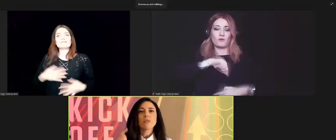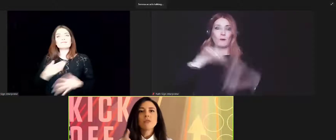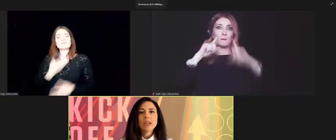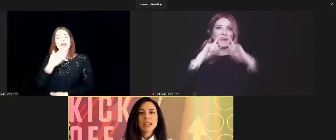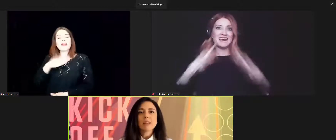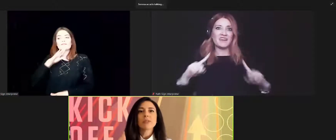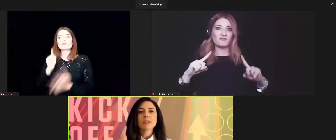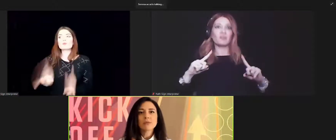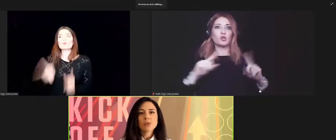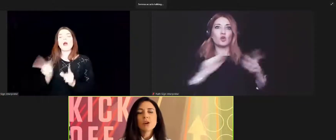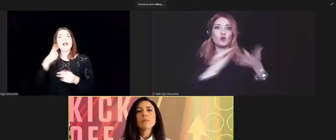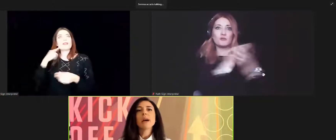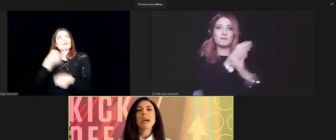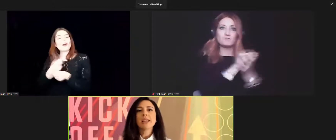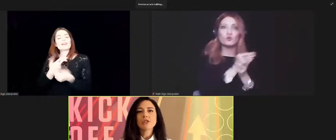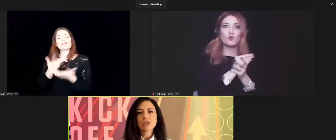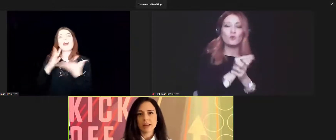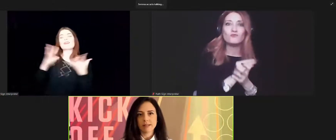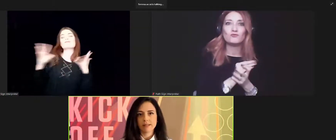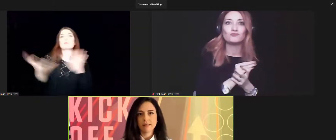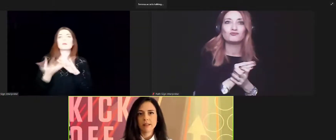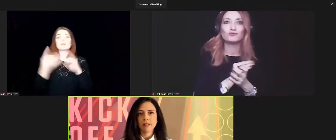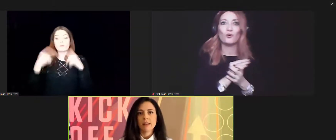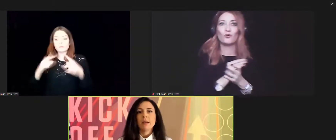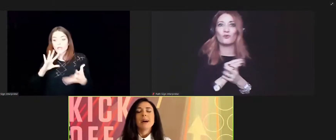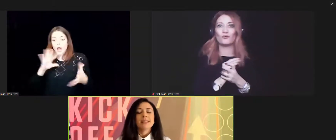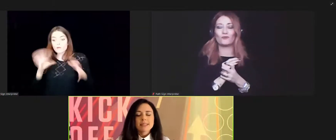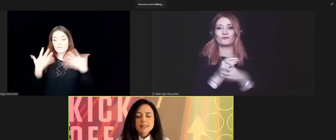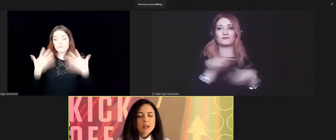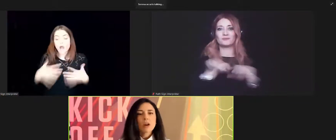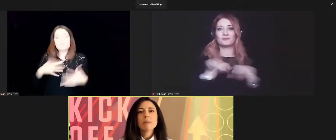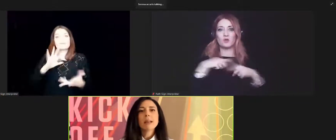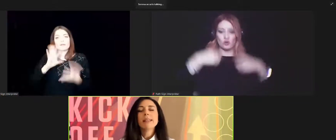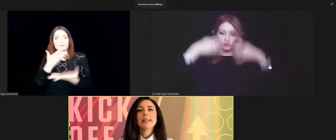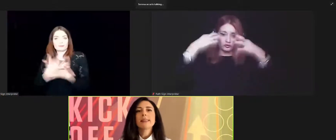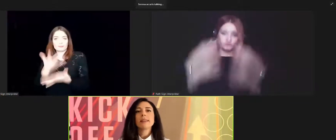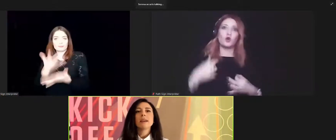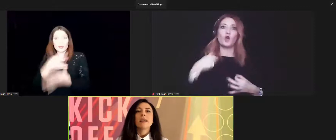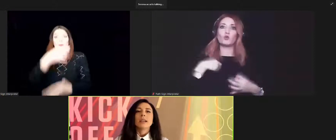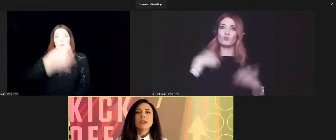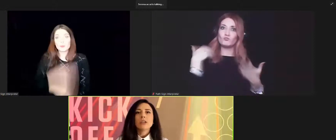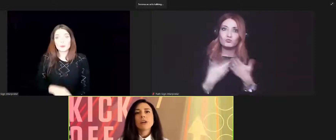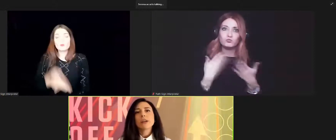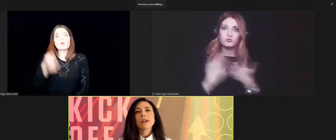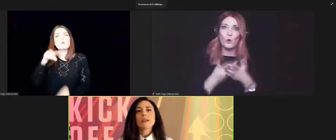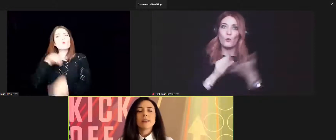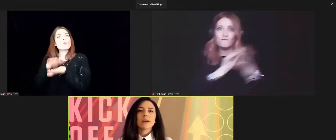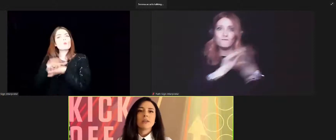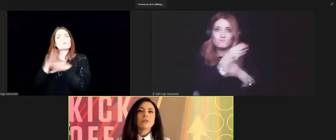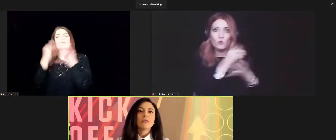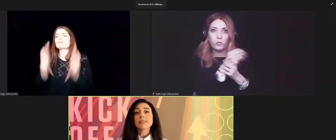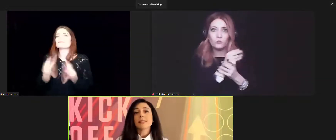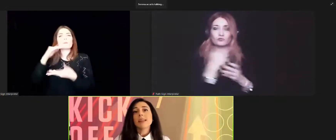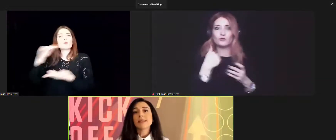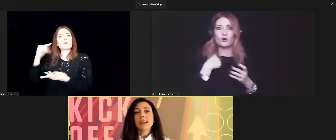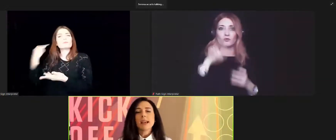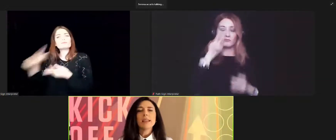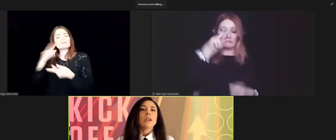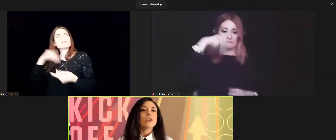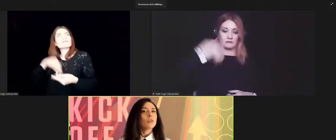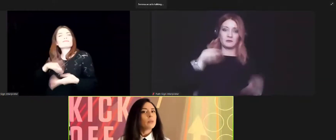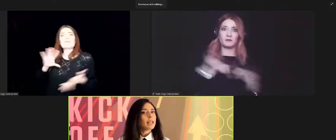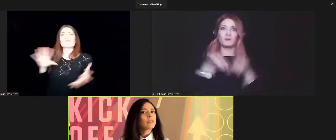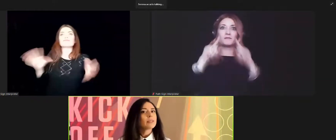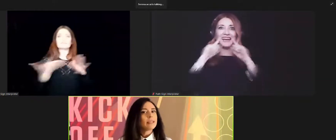Use, feel, transform and share. But it's normal that in your first 90